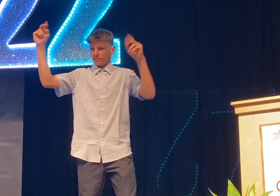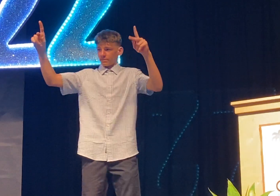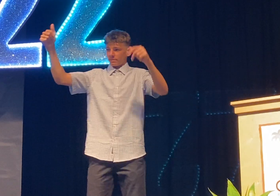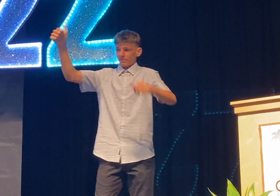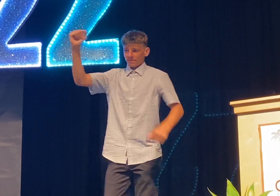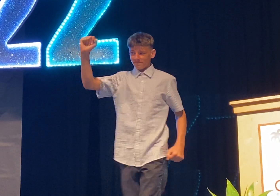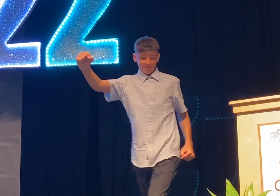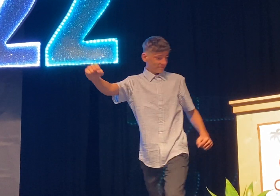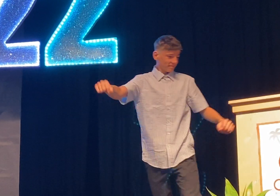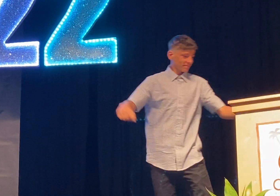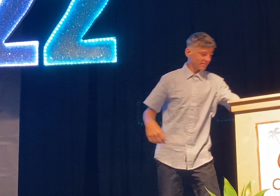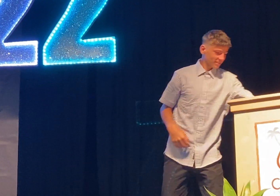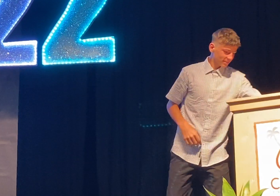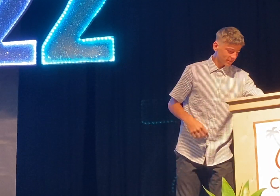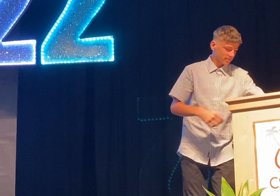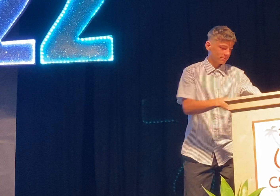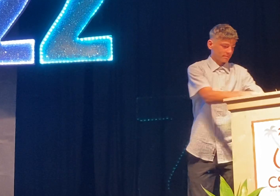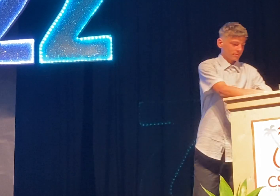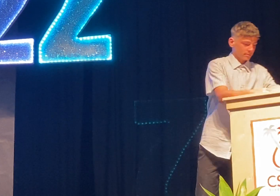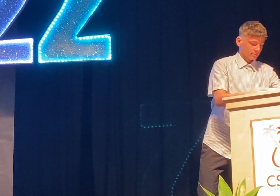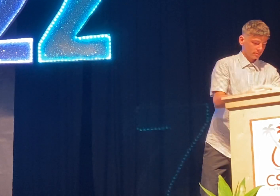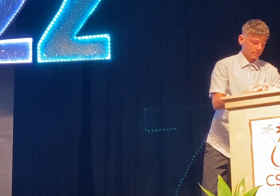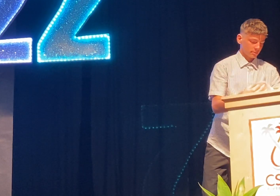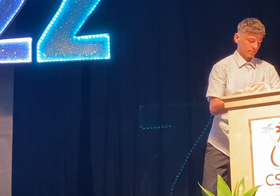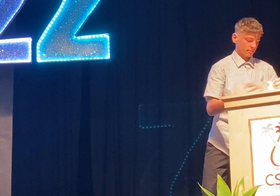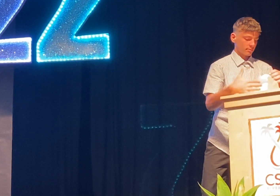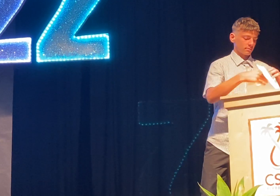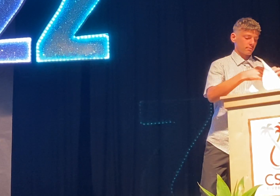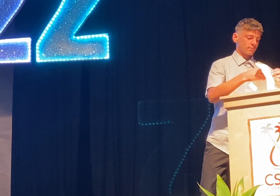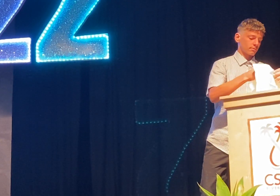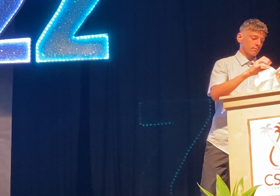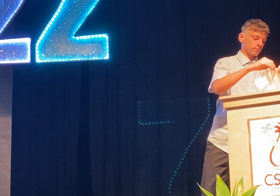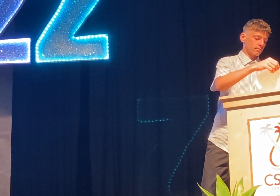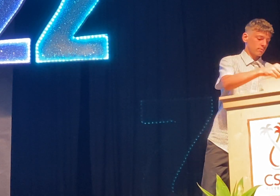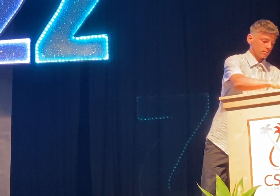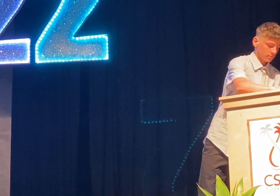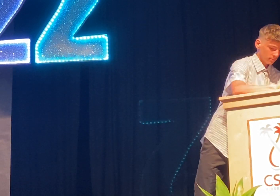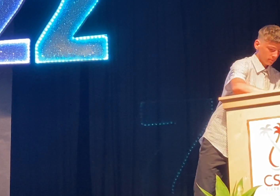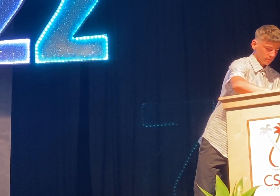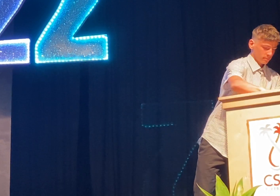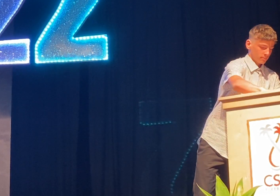Now don't forget that pause. Positive attitude will succeed.